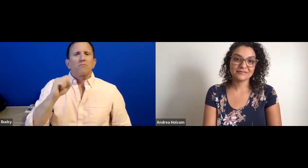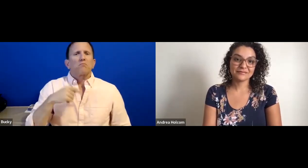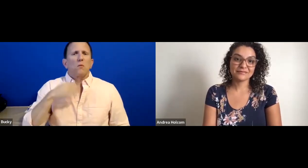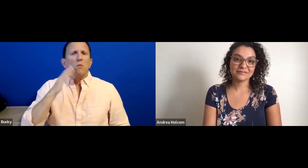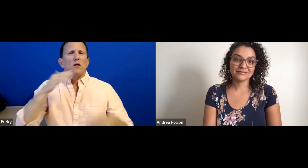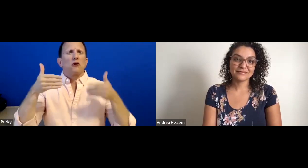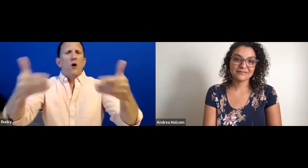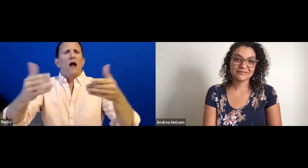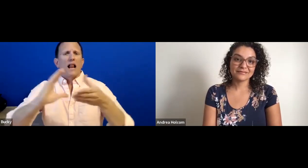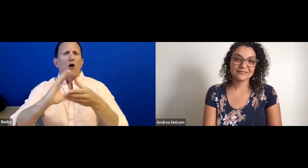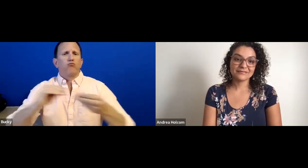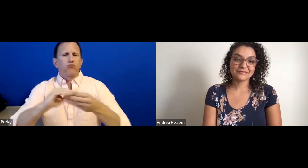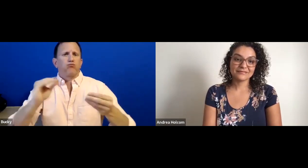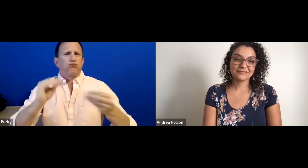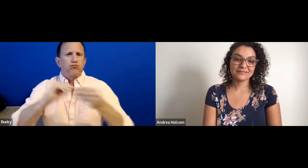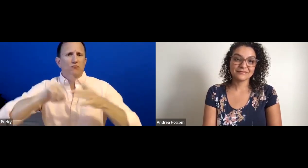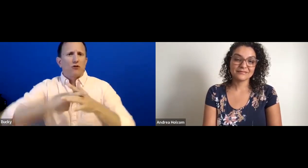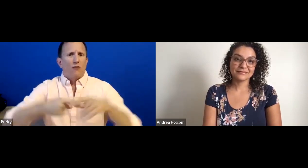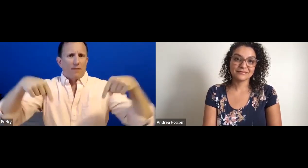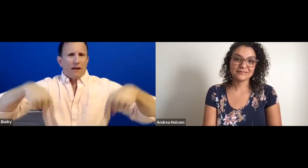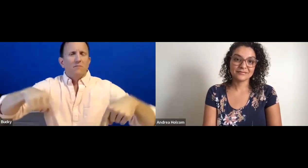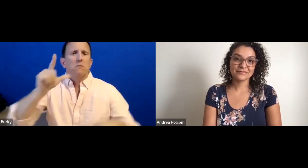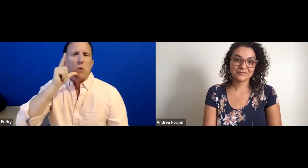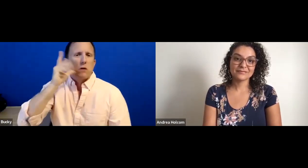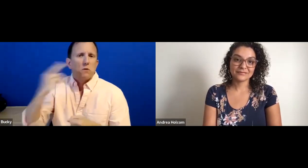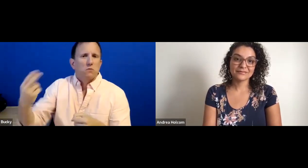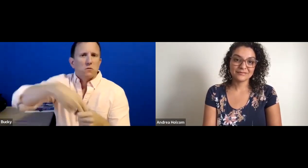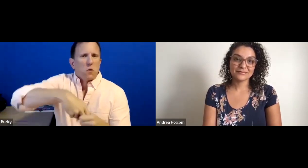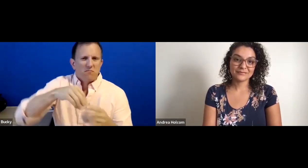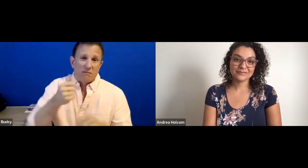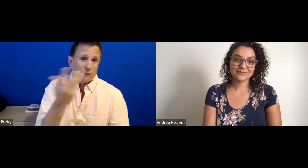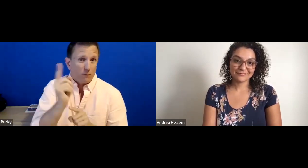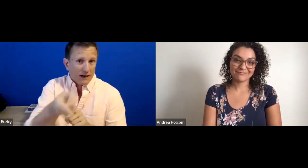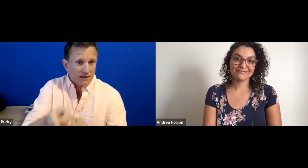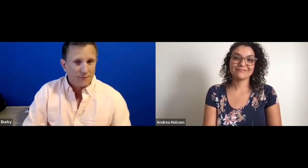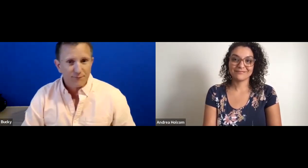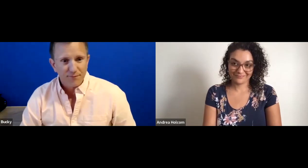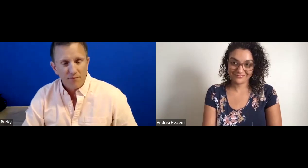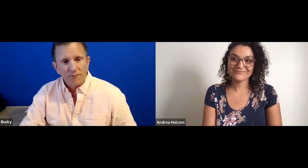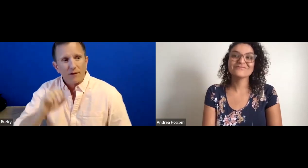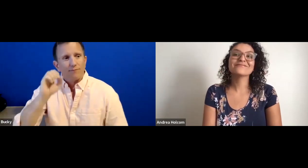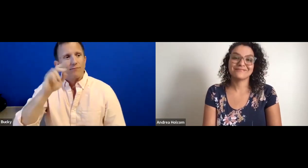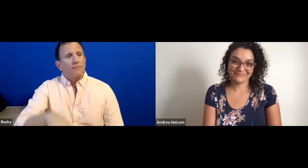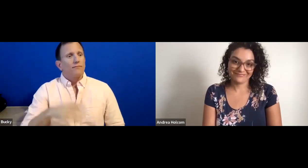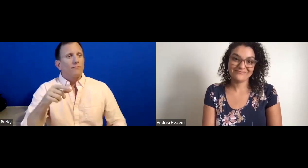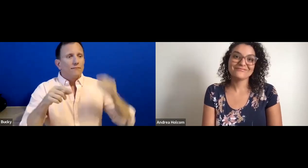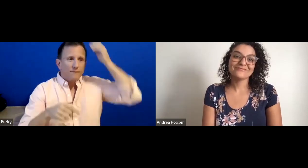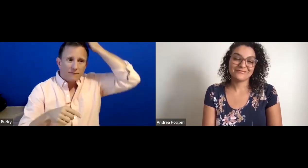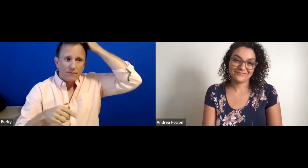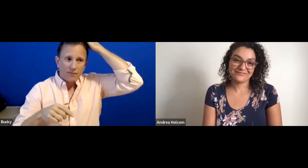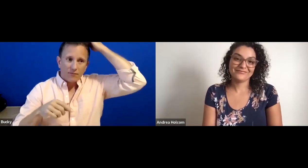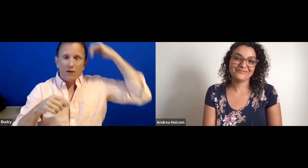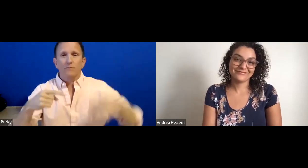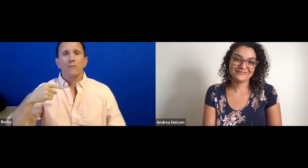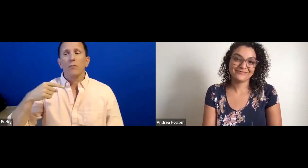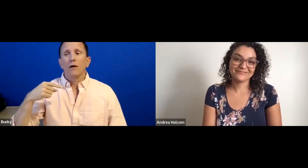My name is Bucky, and I am paying attention closely to my phone because Lorie is going to be a little bit late tonight. I will keep my attention